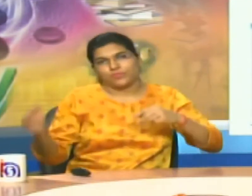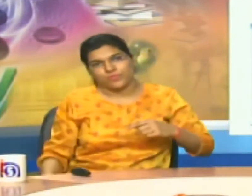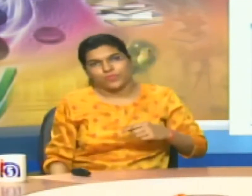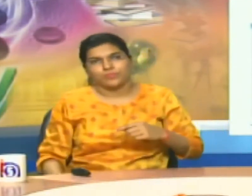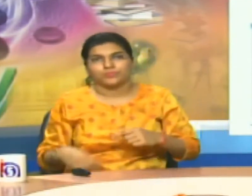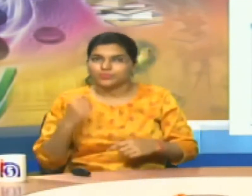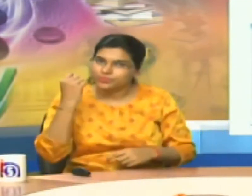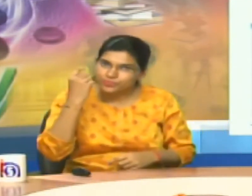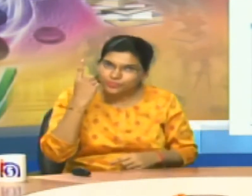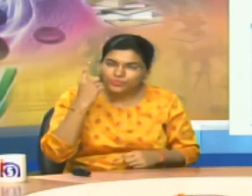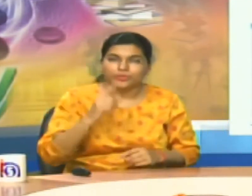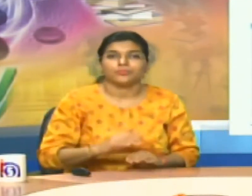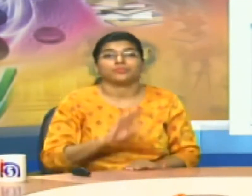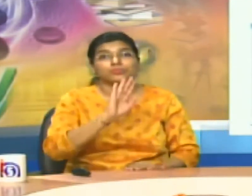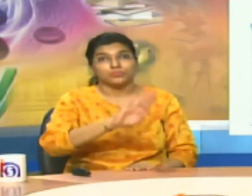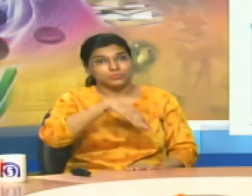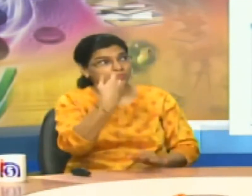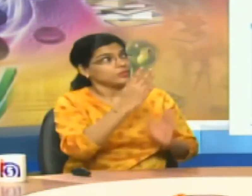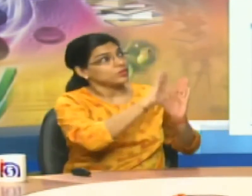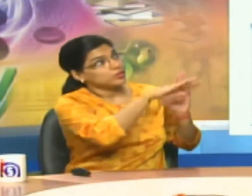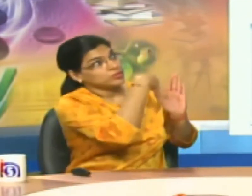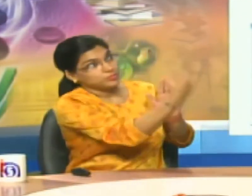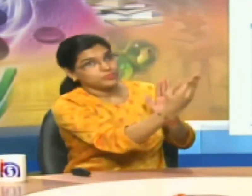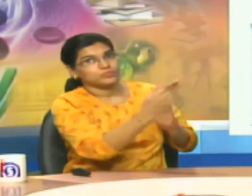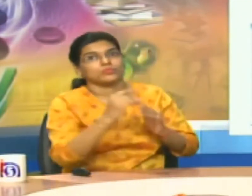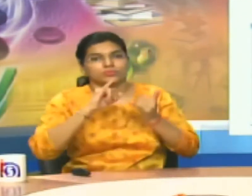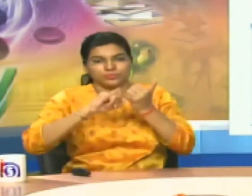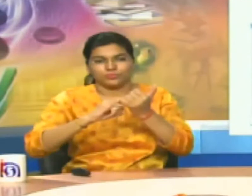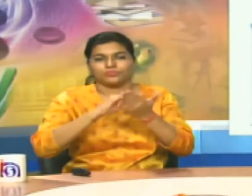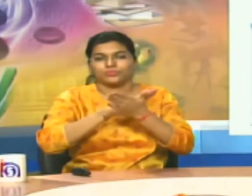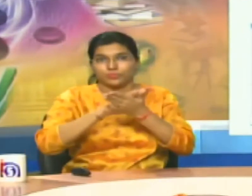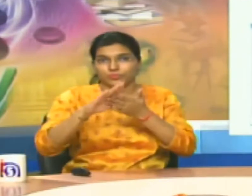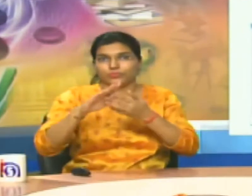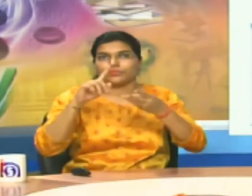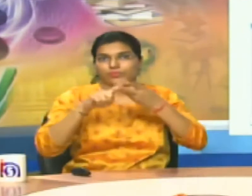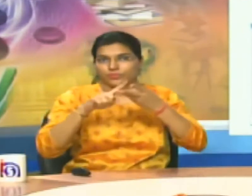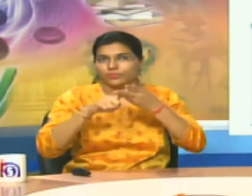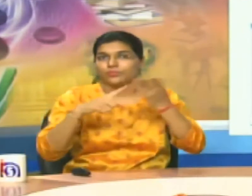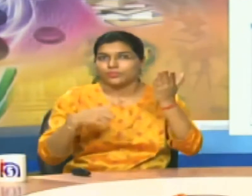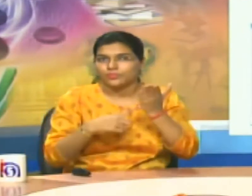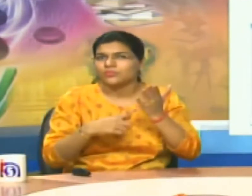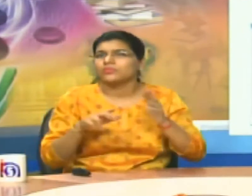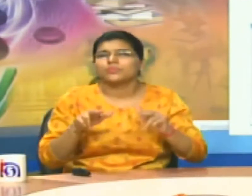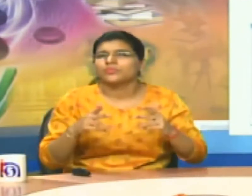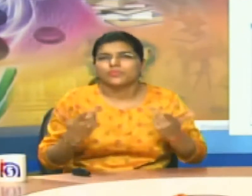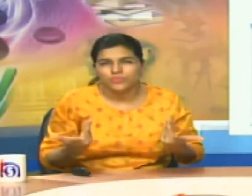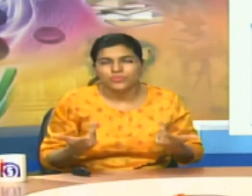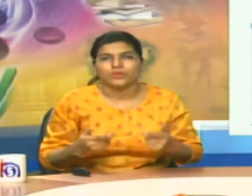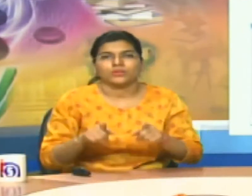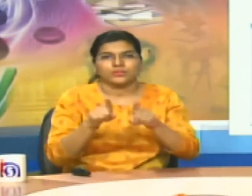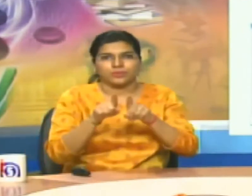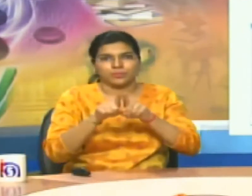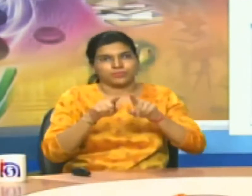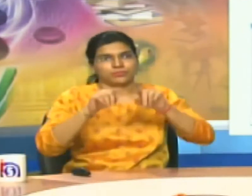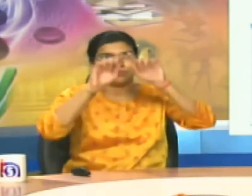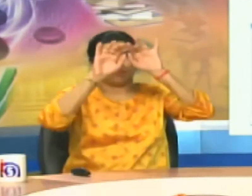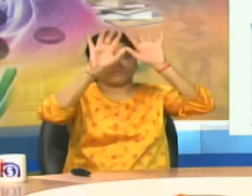important in a page. Then after that, the second picture is of sheet.